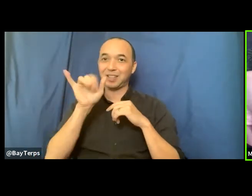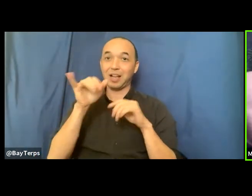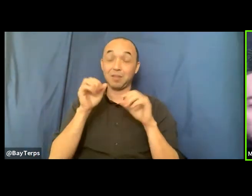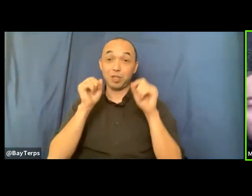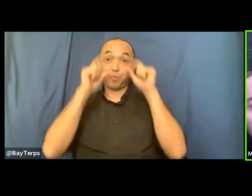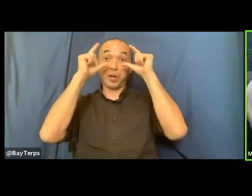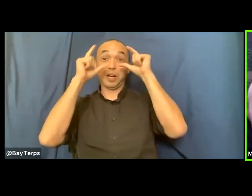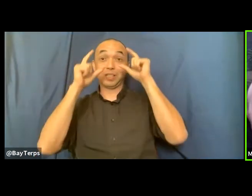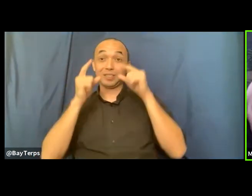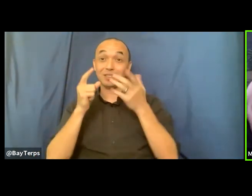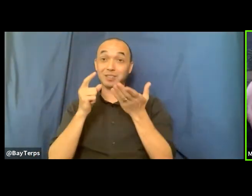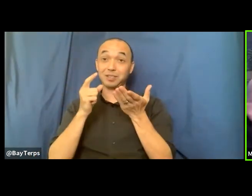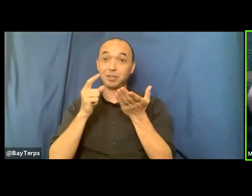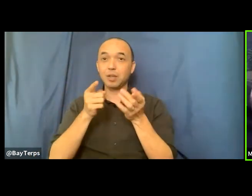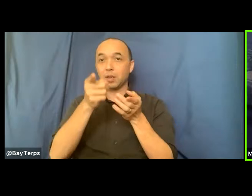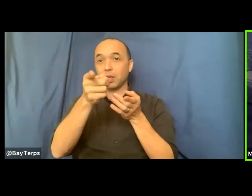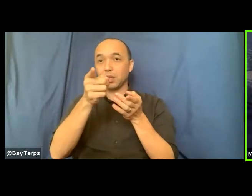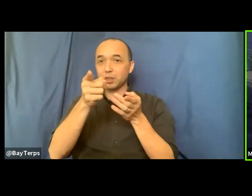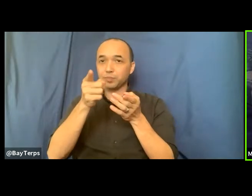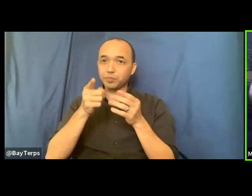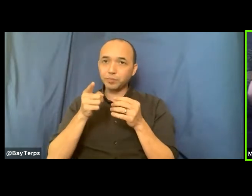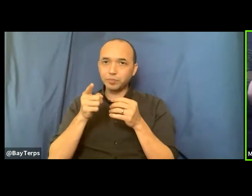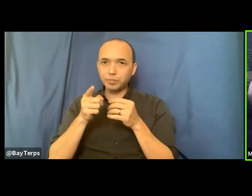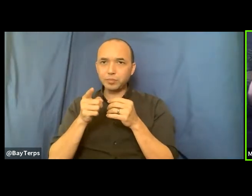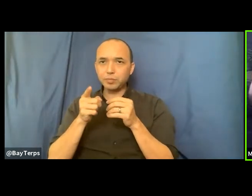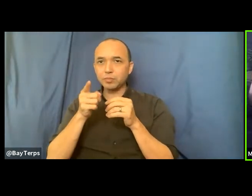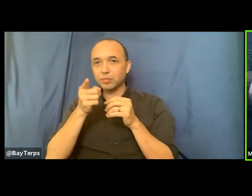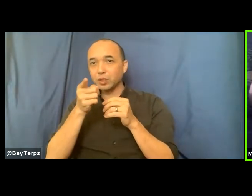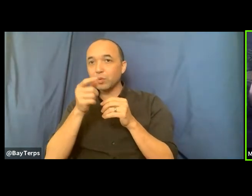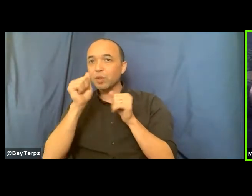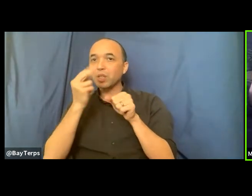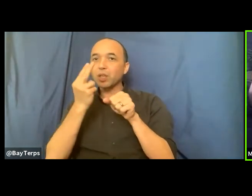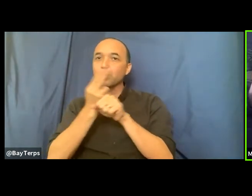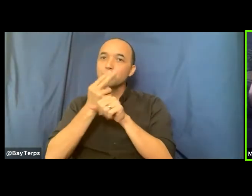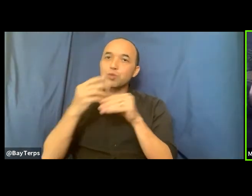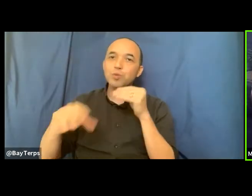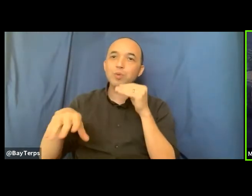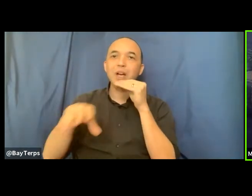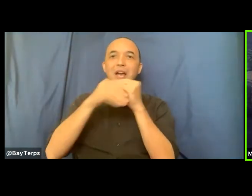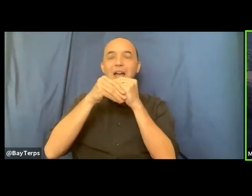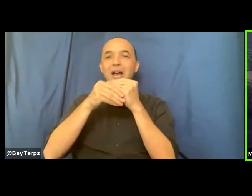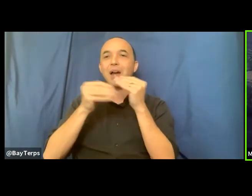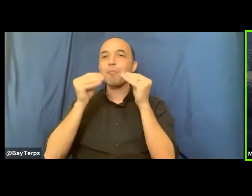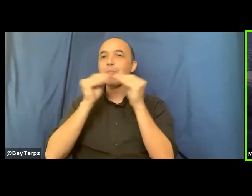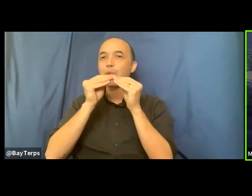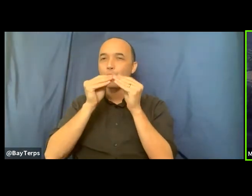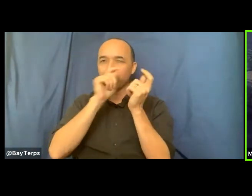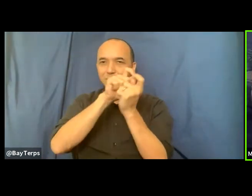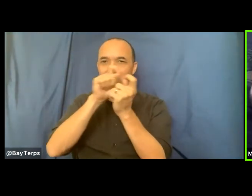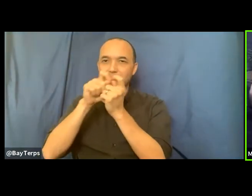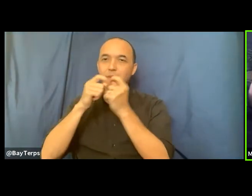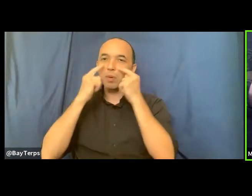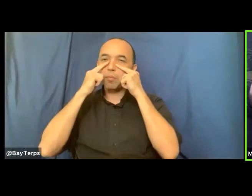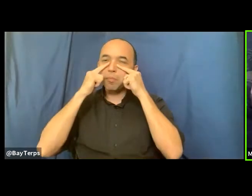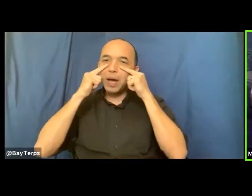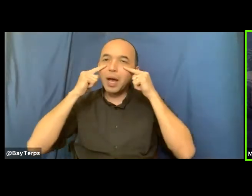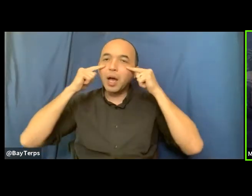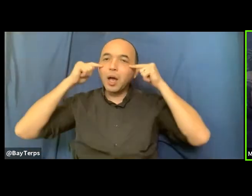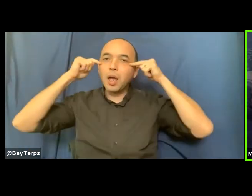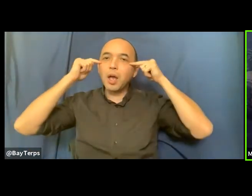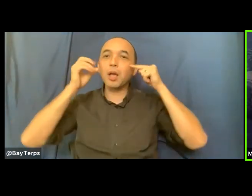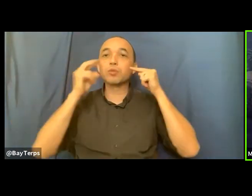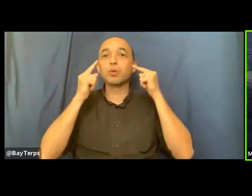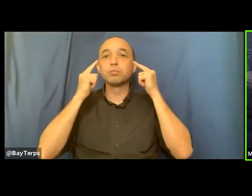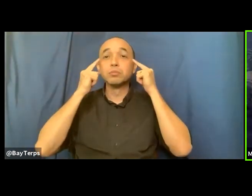You can take one of these sculpting tools and even add more details, like maybe there's some bags under his eyes or some